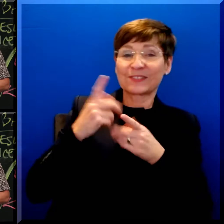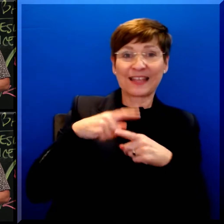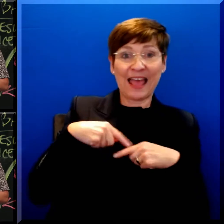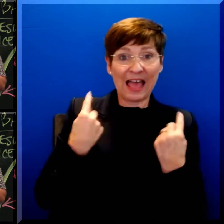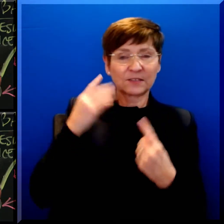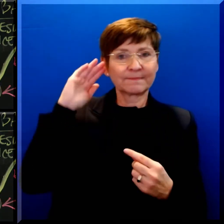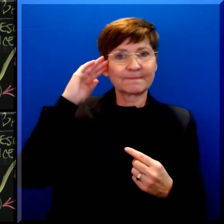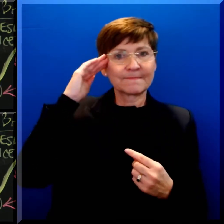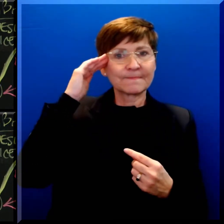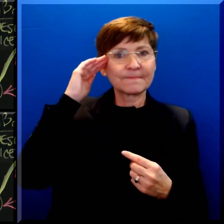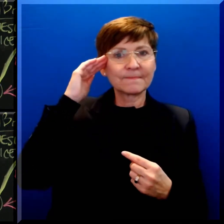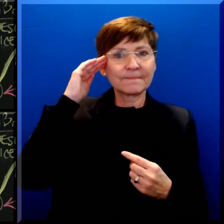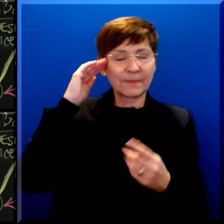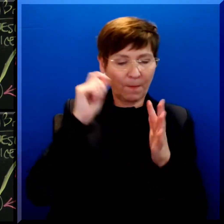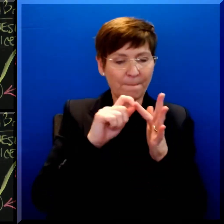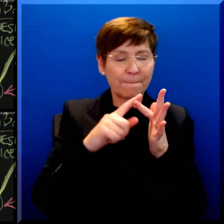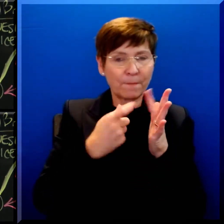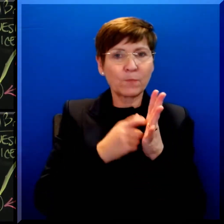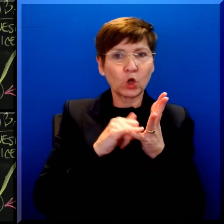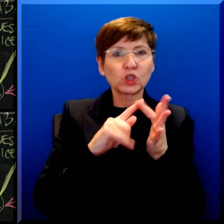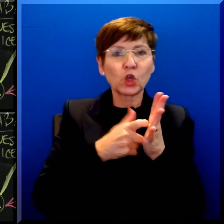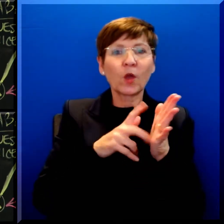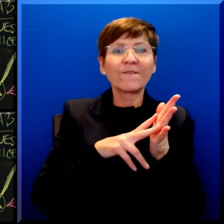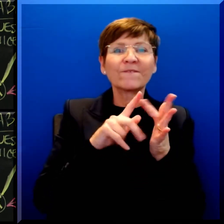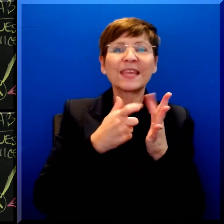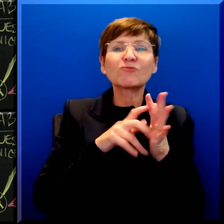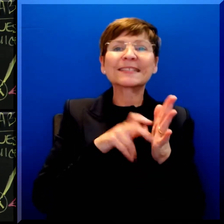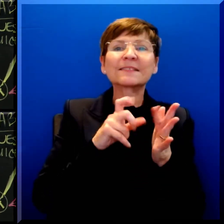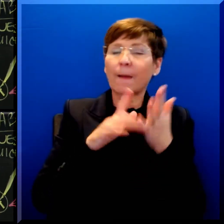perseverance, an ability to actually push through the pain, hold tight,